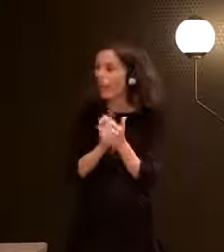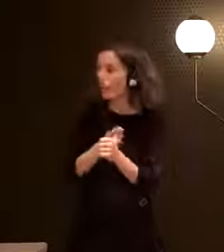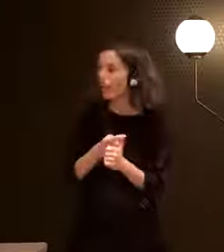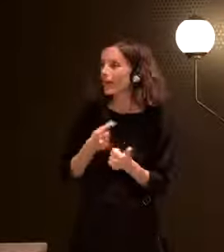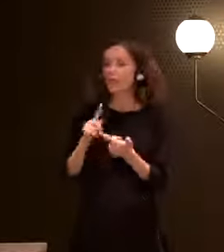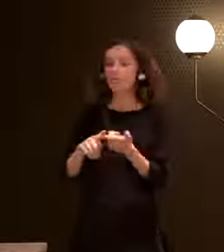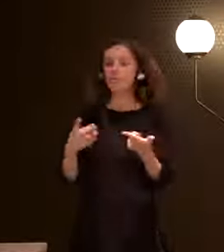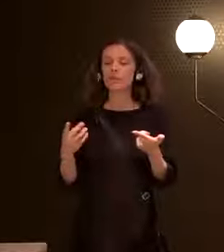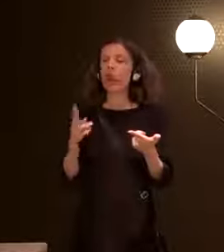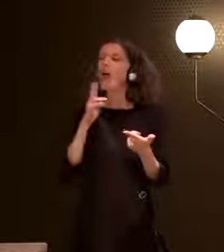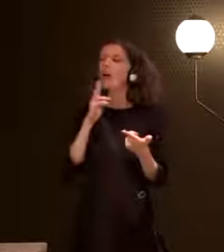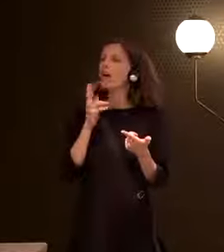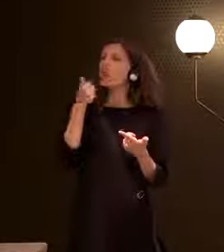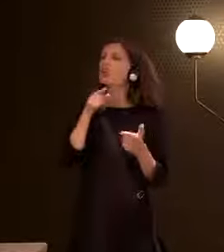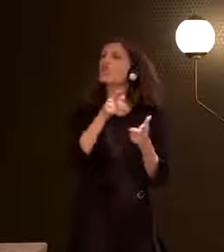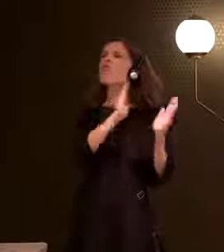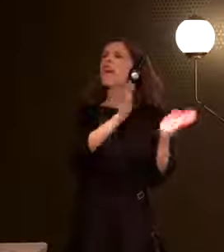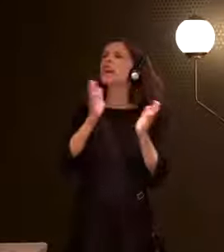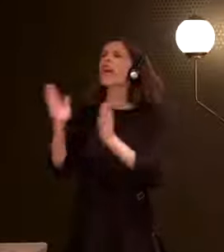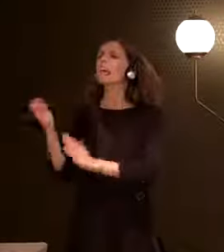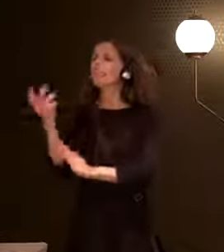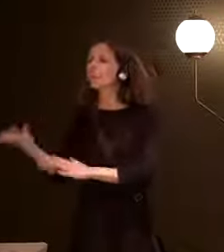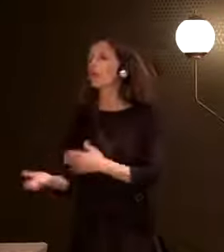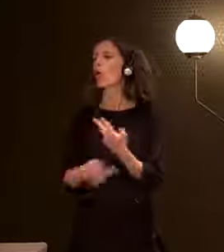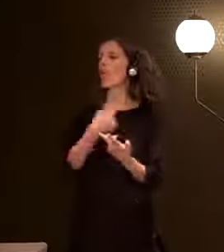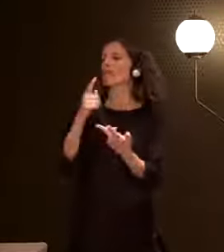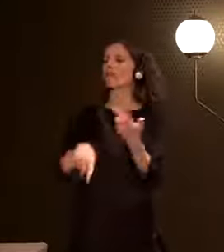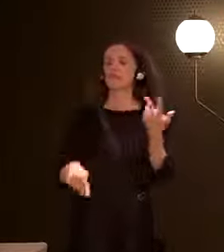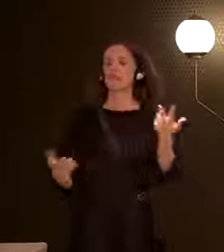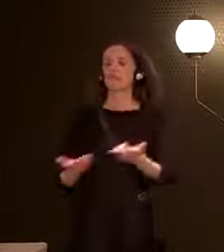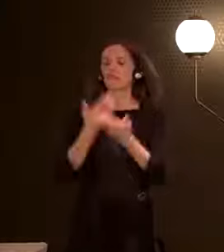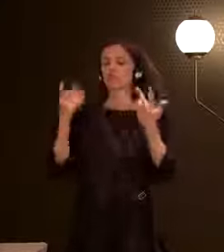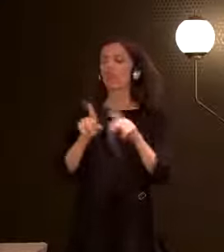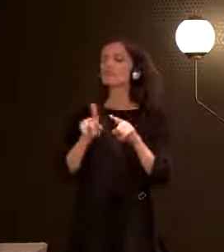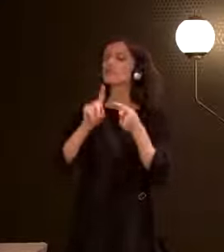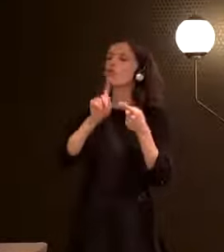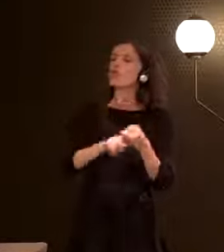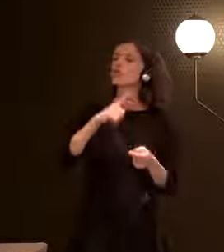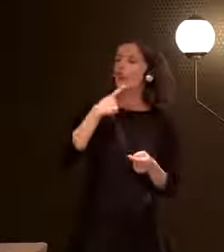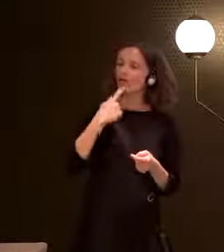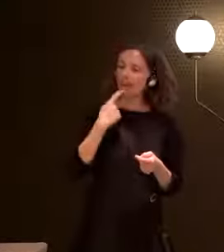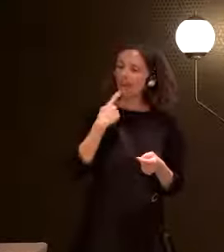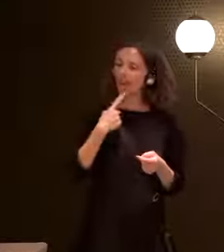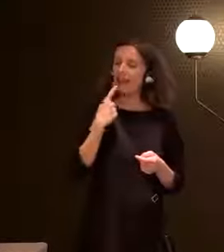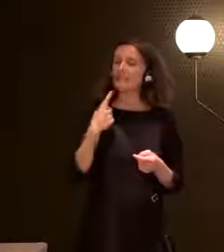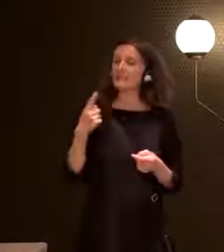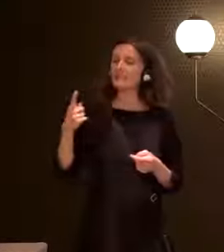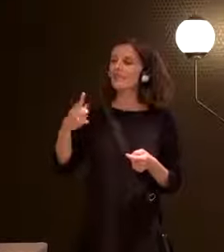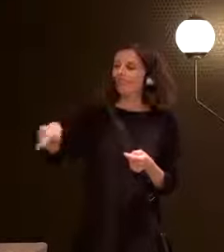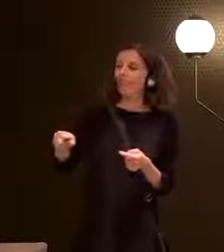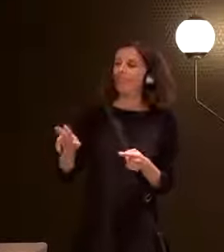will learn days of the week, months in a year, also be exposed to capitalization, which is not the same in every